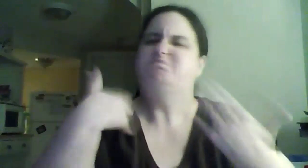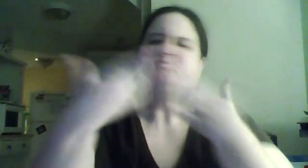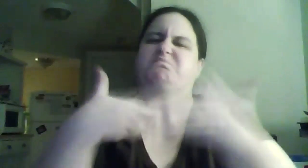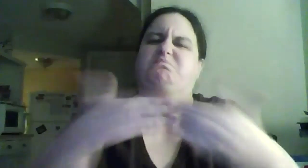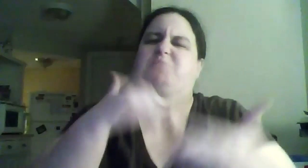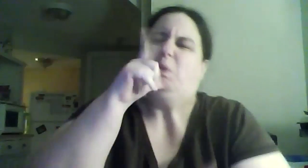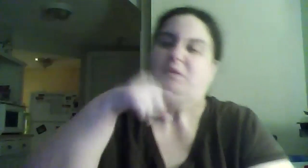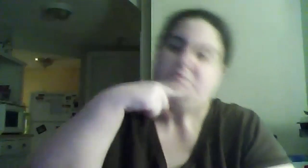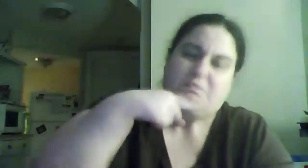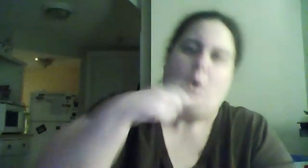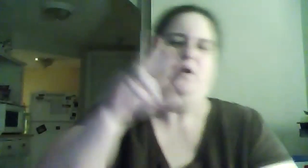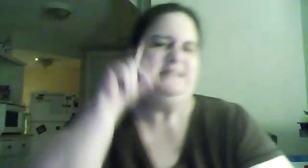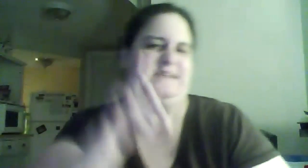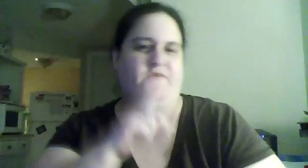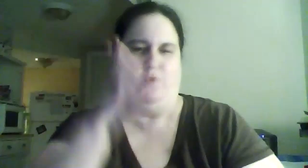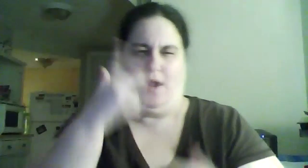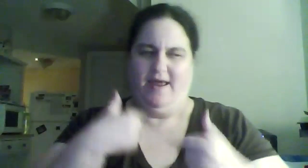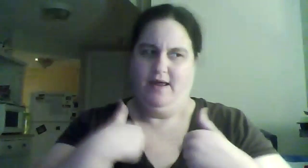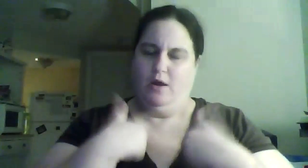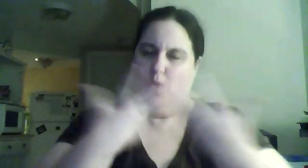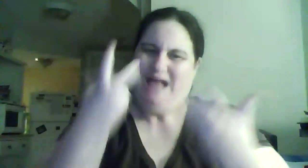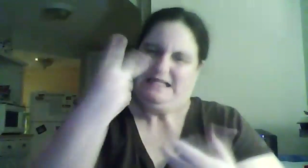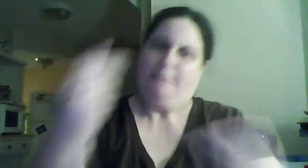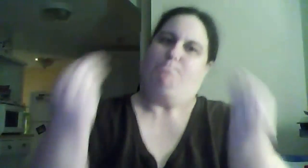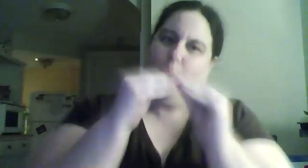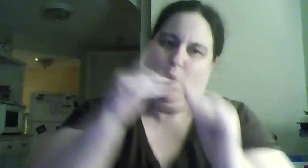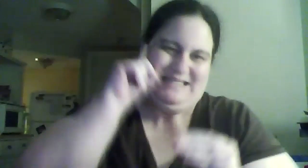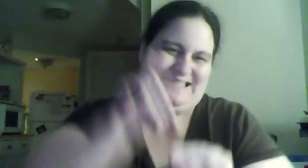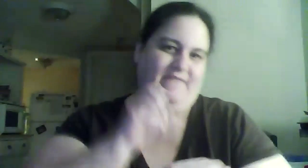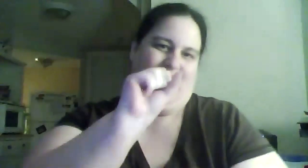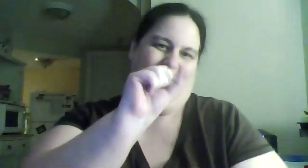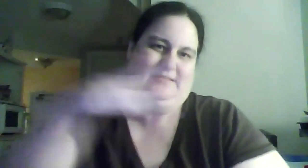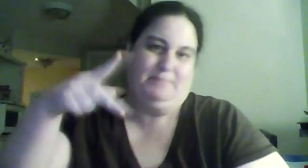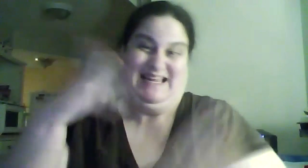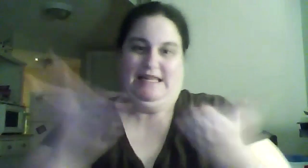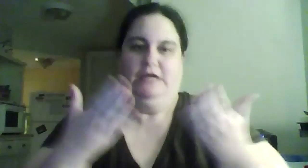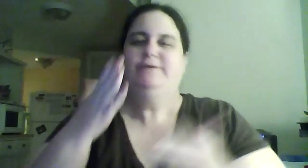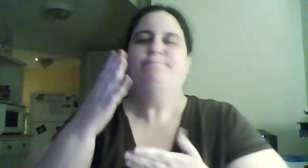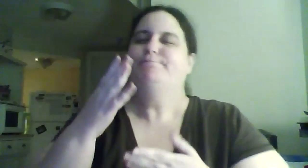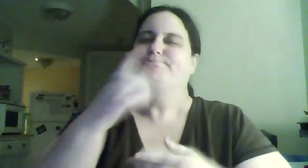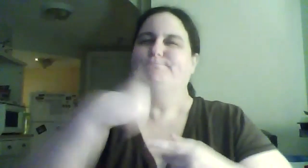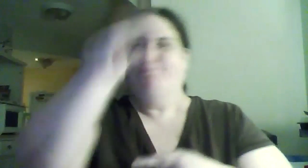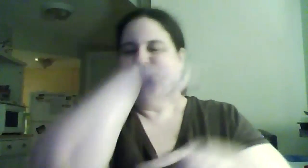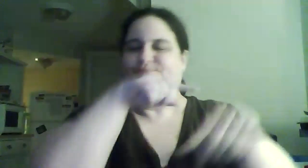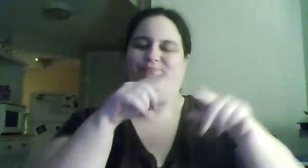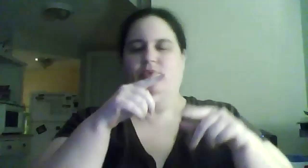Now, just a question. Would you rather have more deaf-sided support professionals or more hearing-sided support